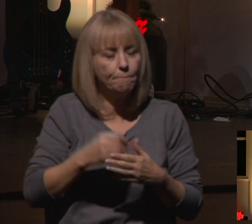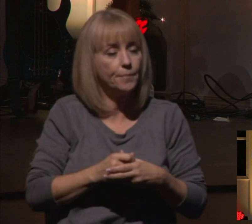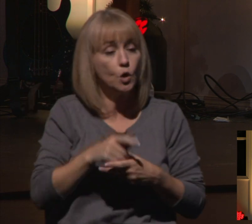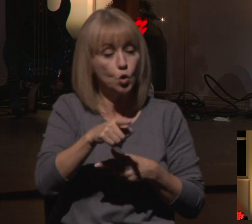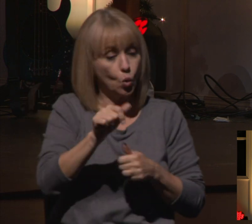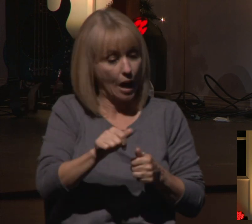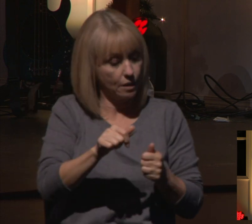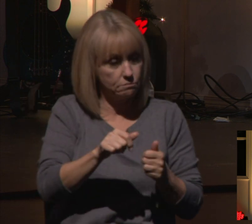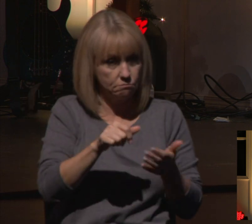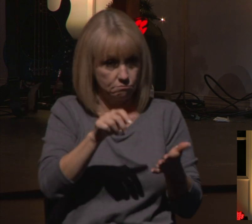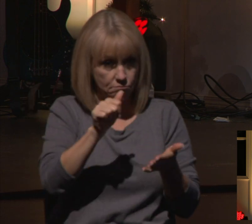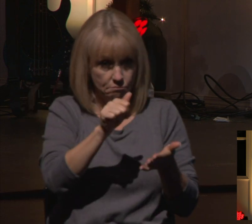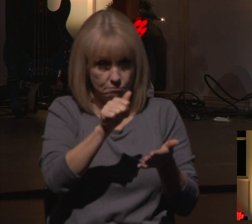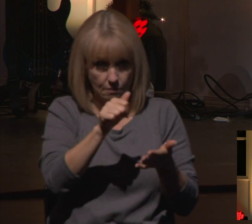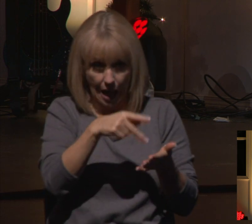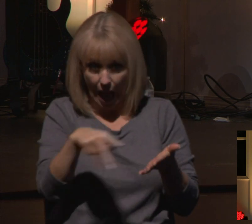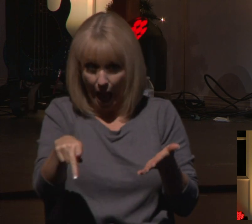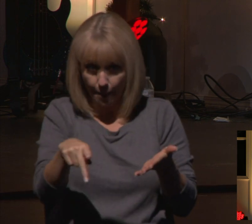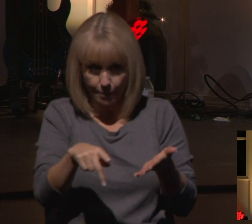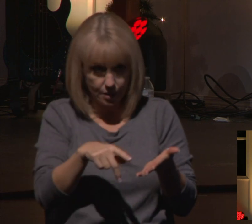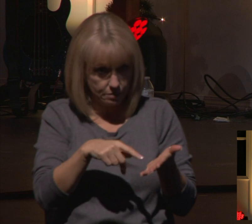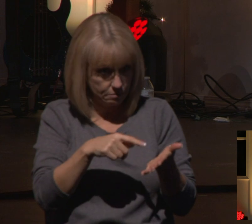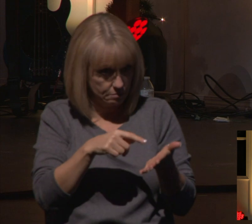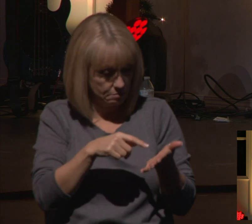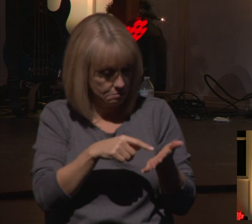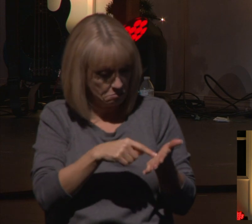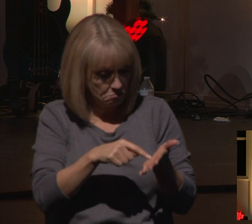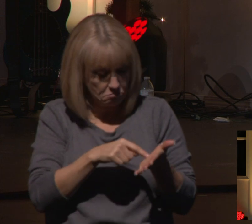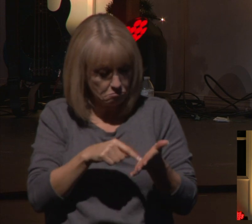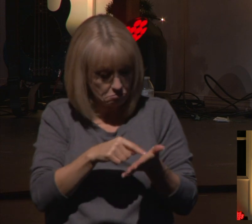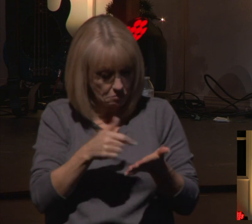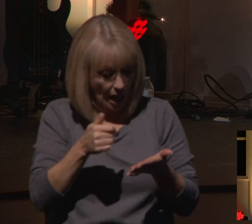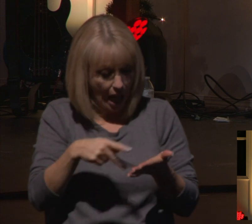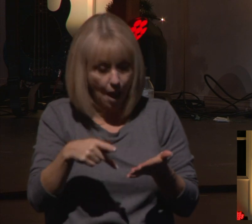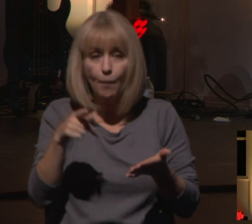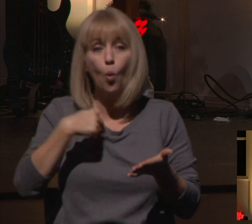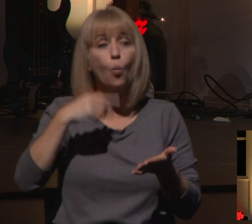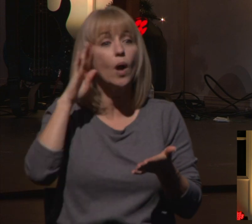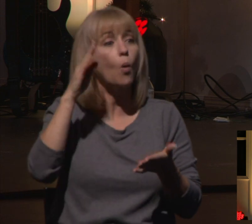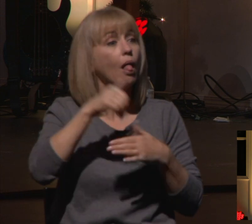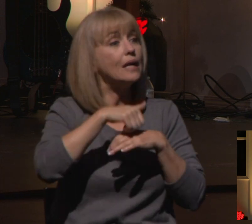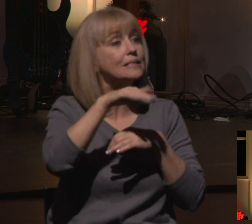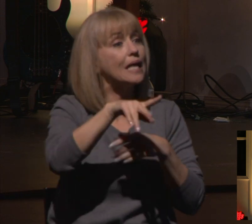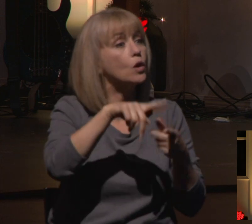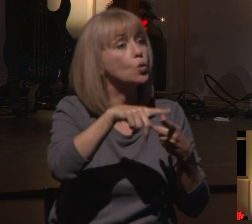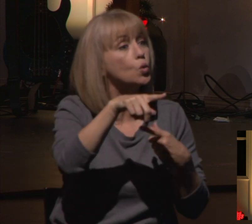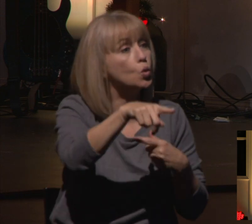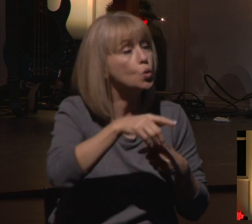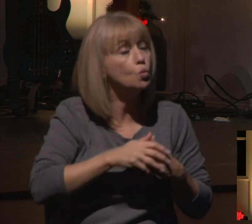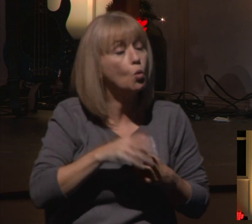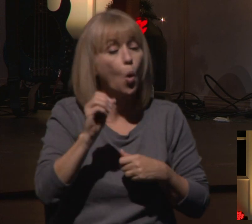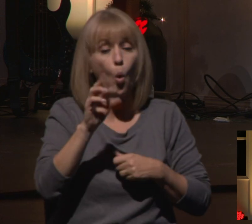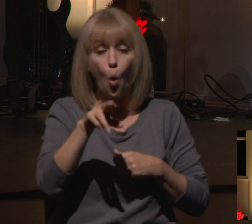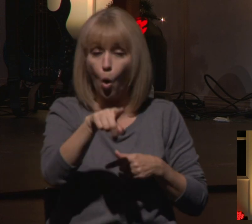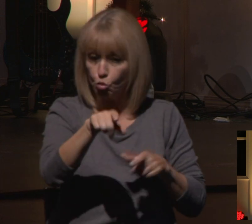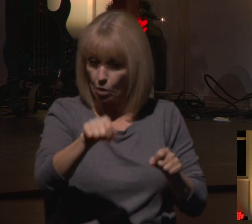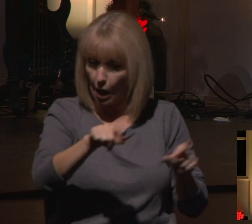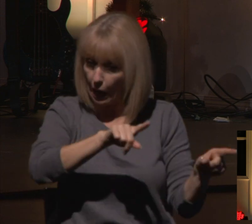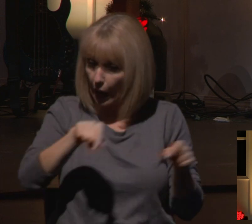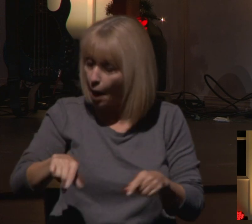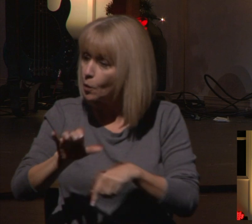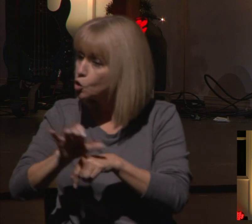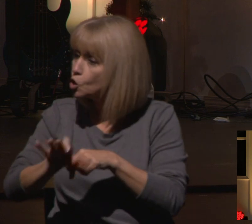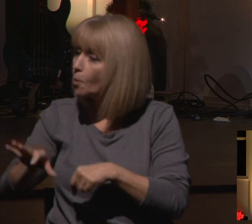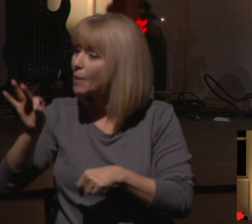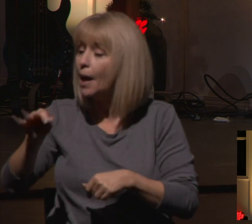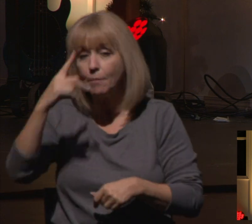You can just let us know that you want one. We'll register it, and we'll either deliver it to you, or you can pick it up from church, whichever is most convenient